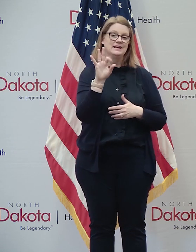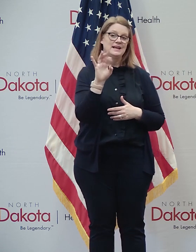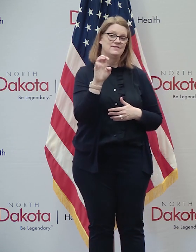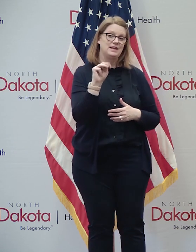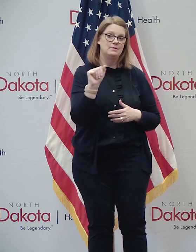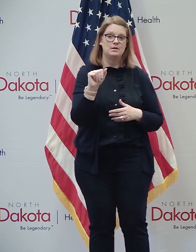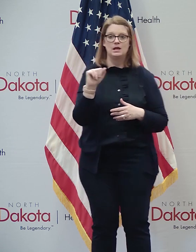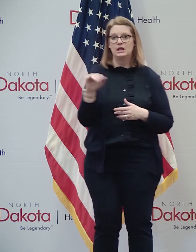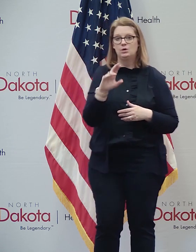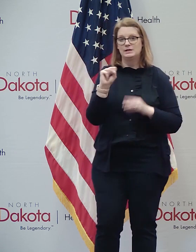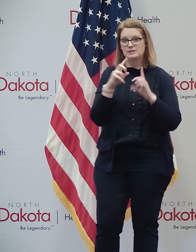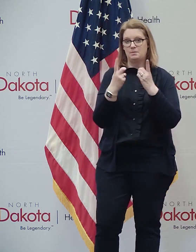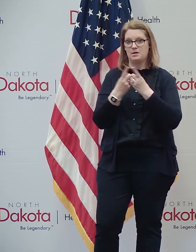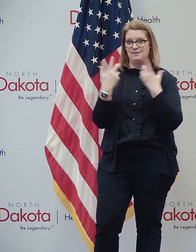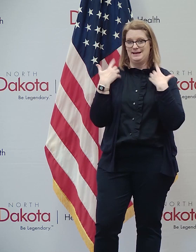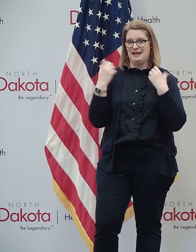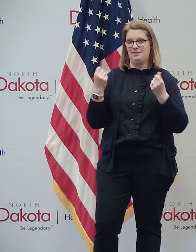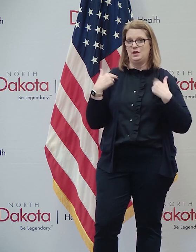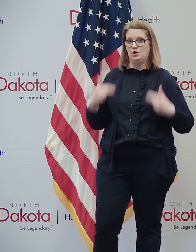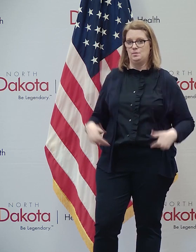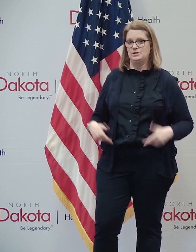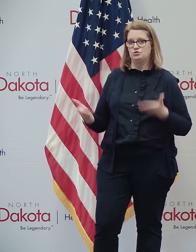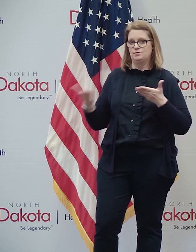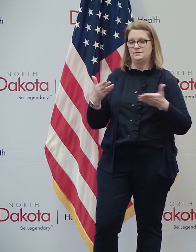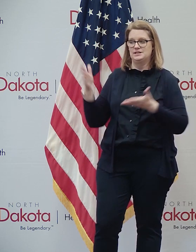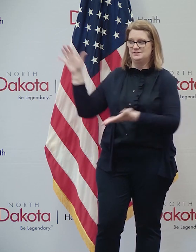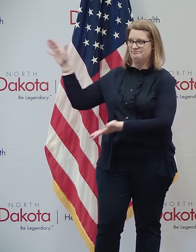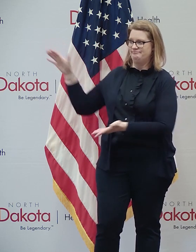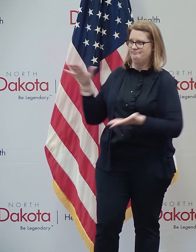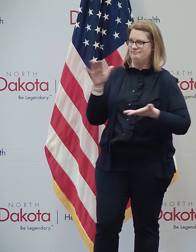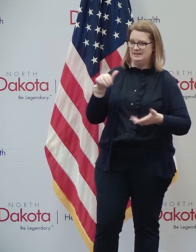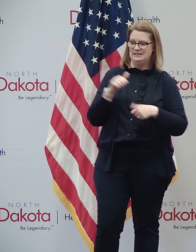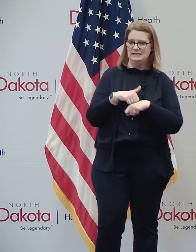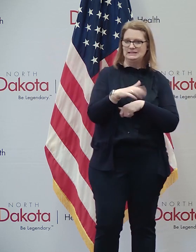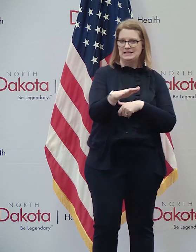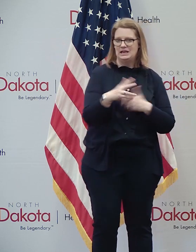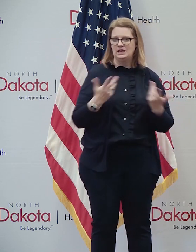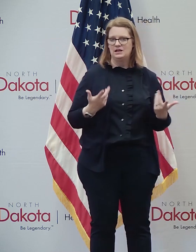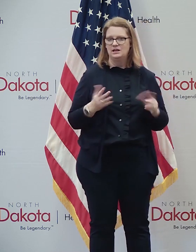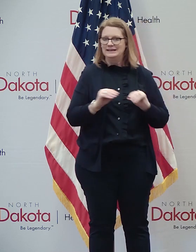Yeah, Remdesivir. I'm going to go back here.